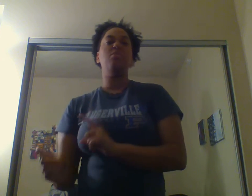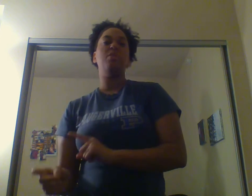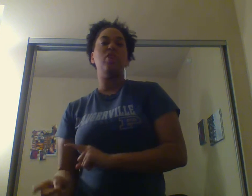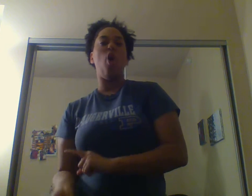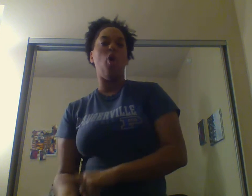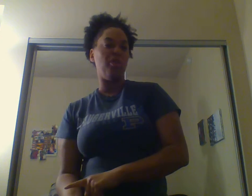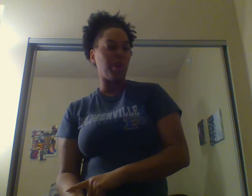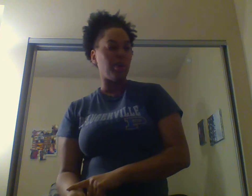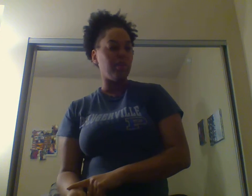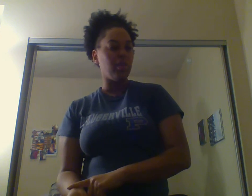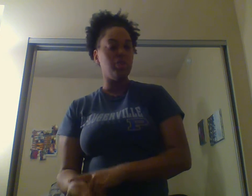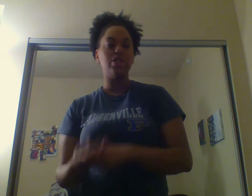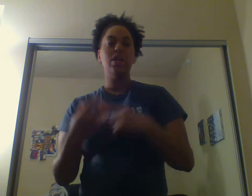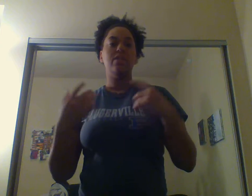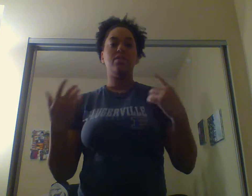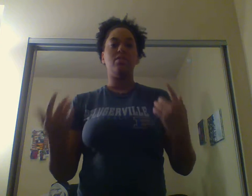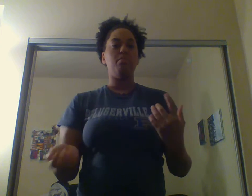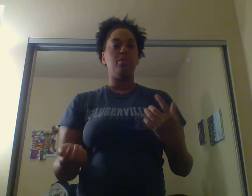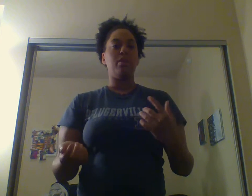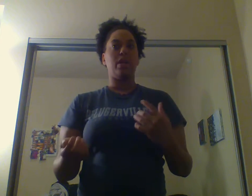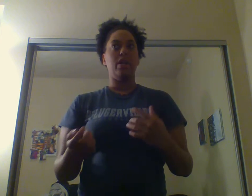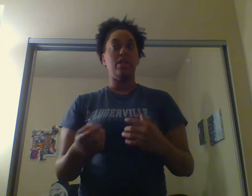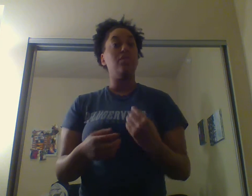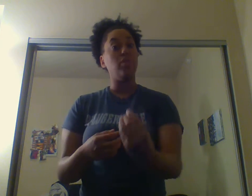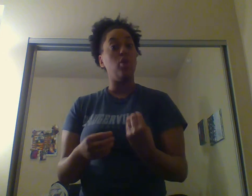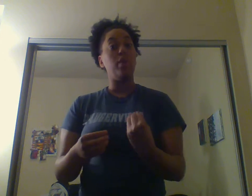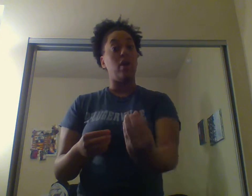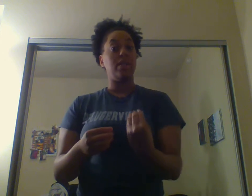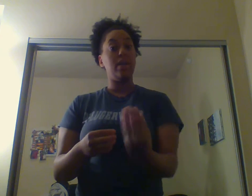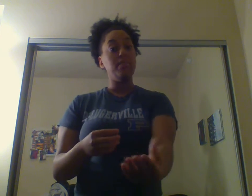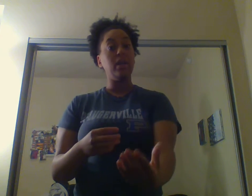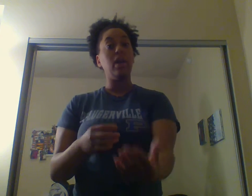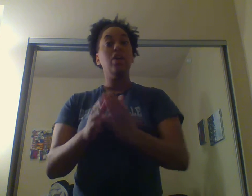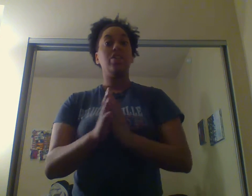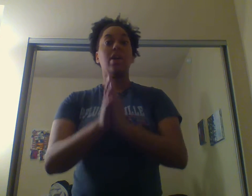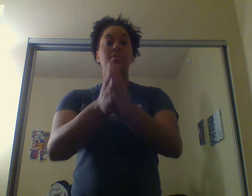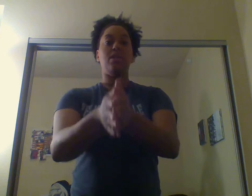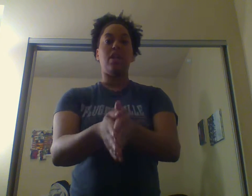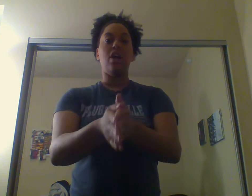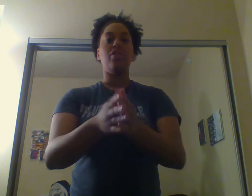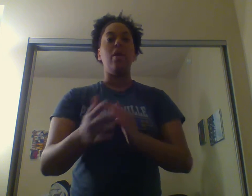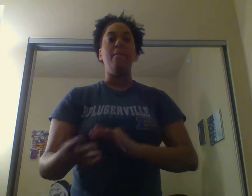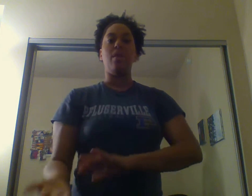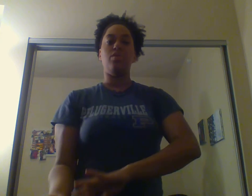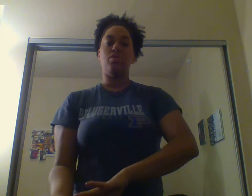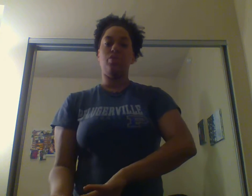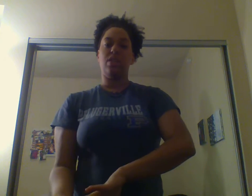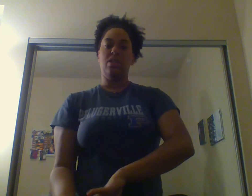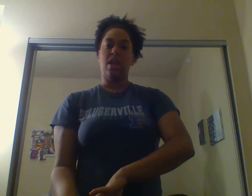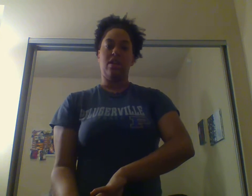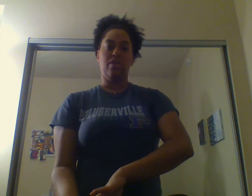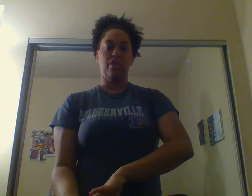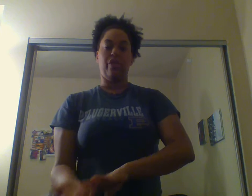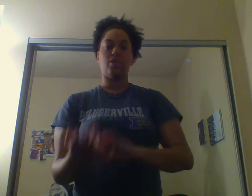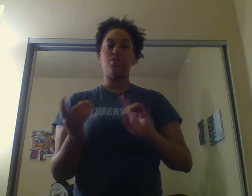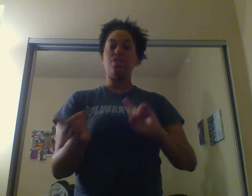be over convergence, just simply because even though we are attempting to come together, it may result in negative effects, which is